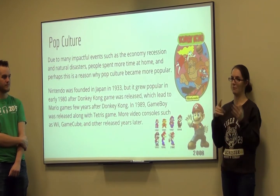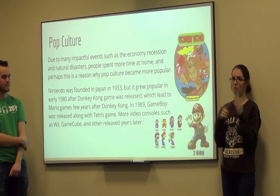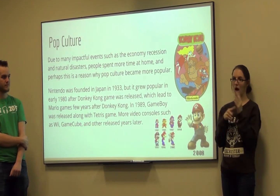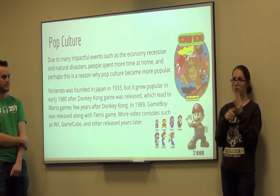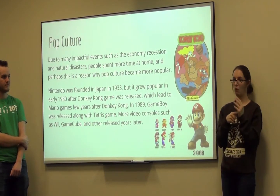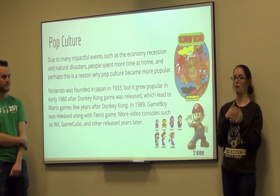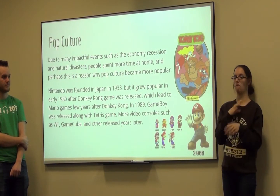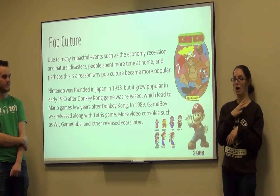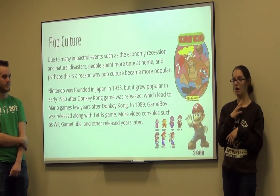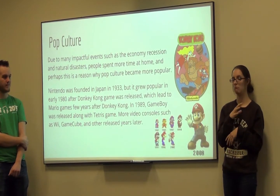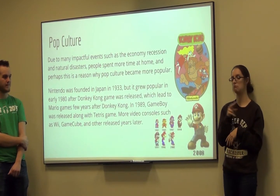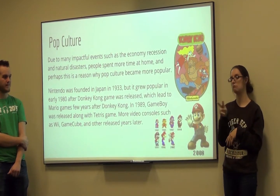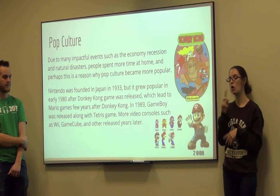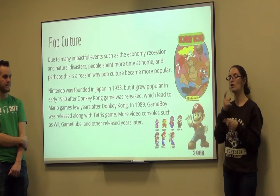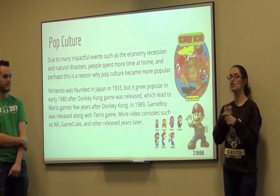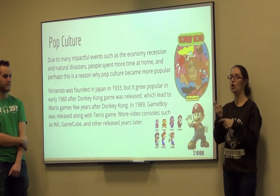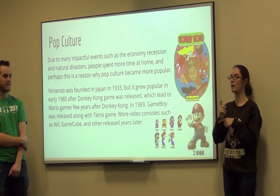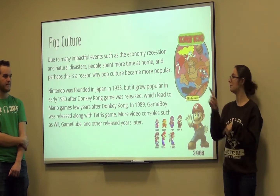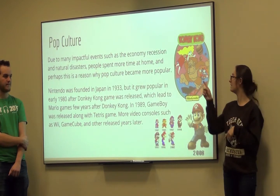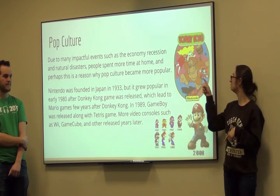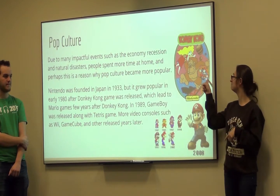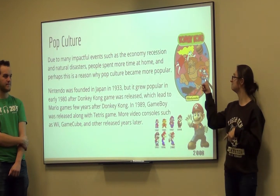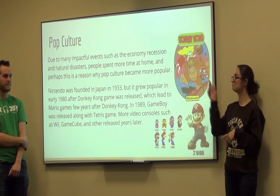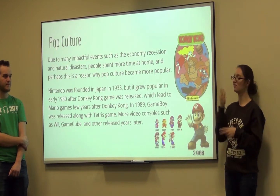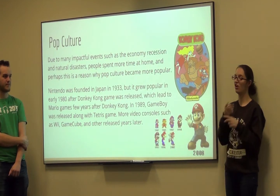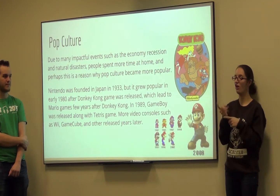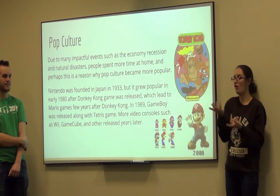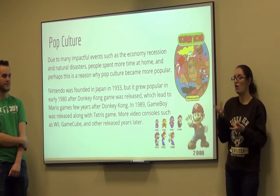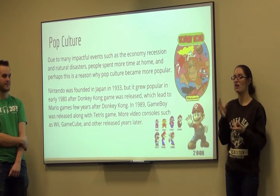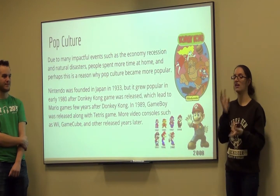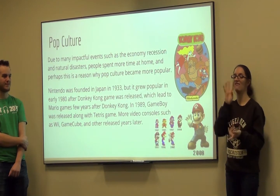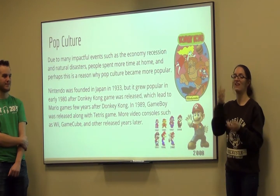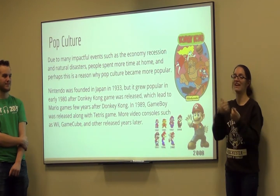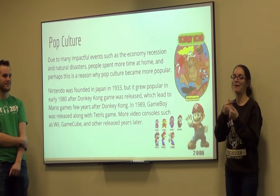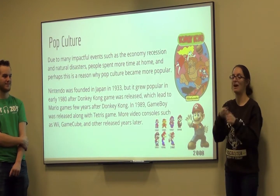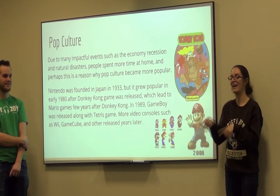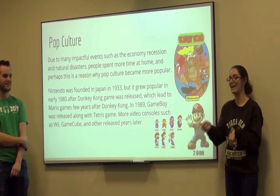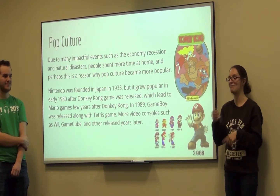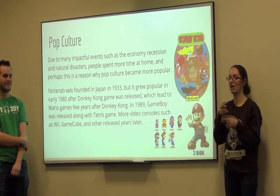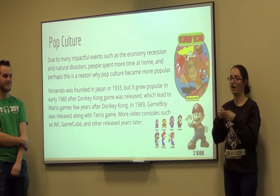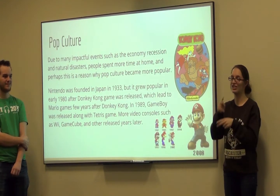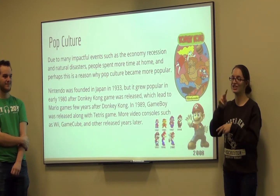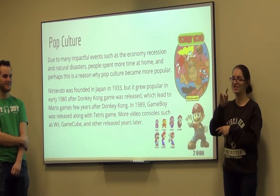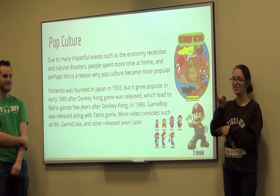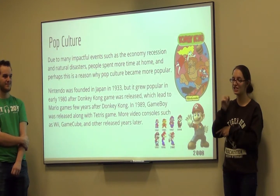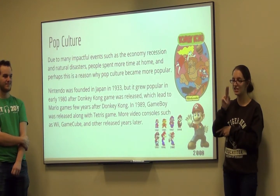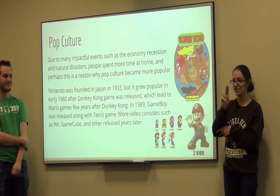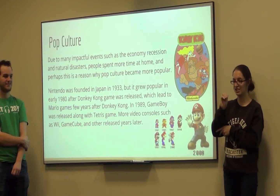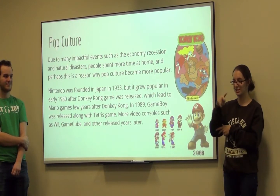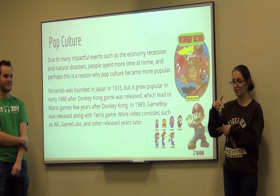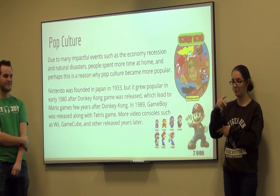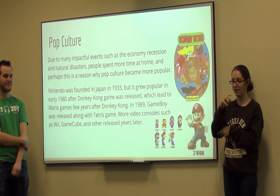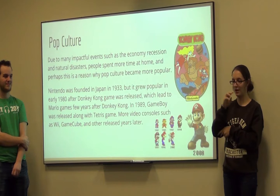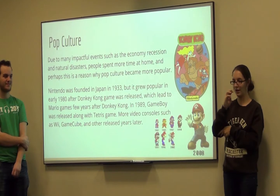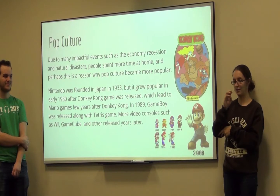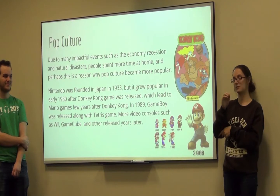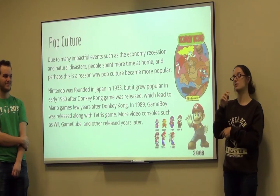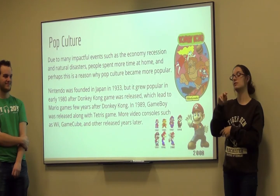they invented Mario. Donkey Kong was very popular. And Mario was just kind of in there as a joke, but then, he was